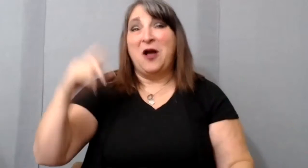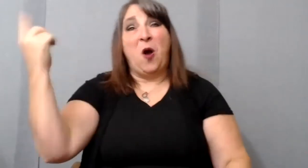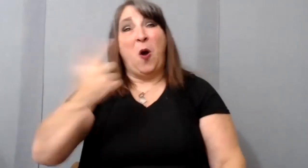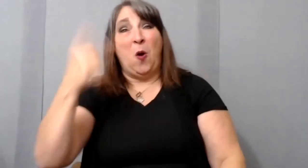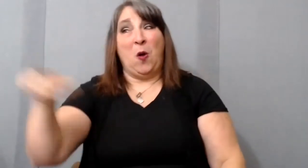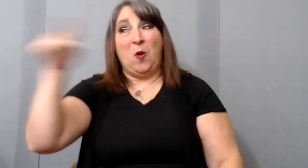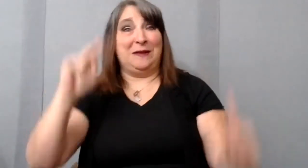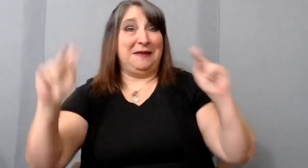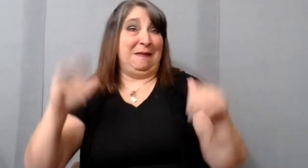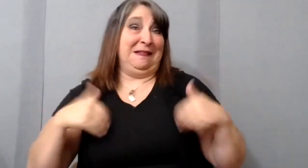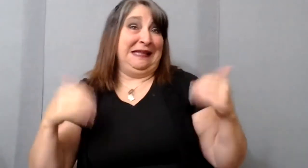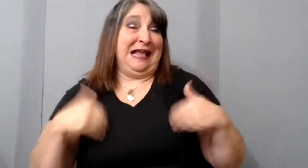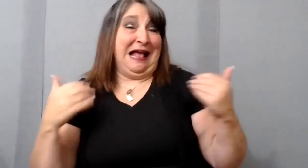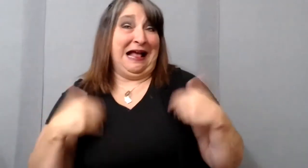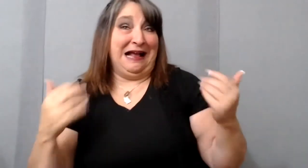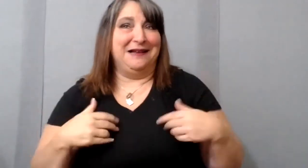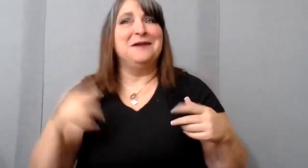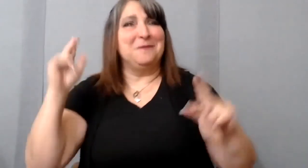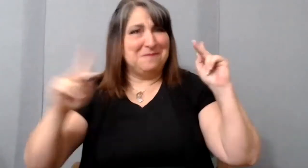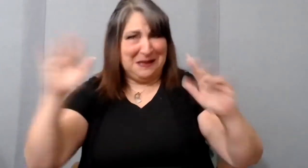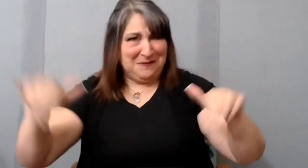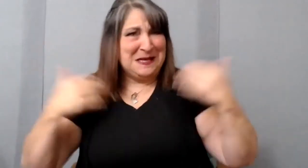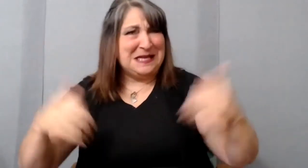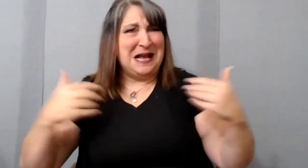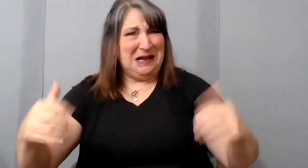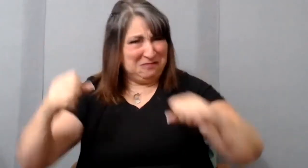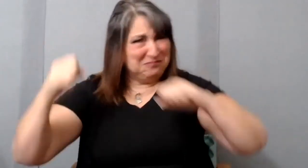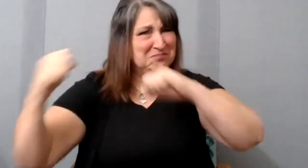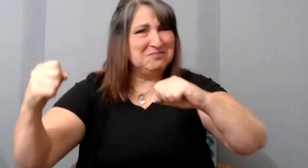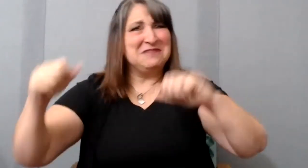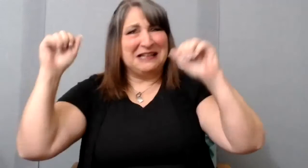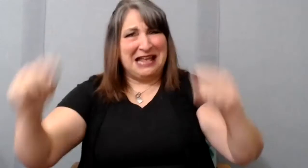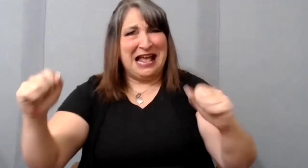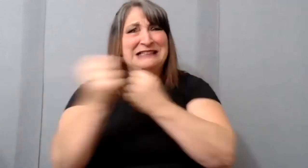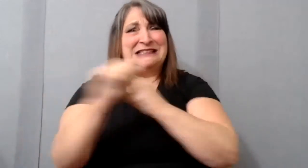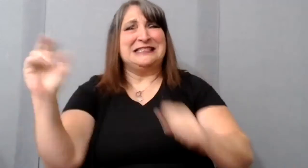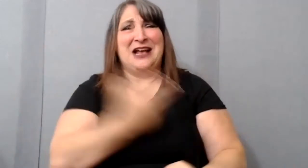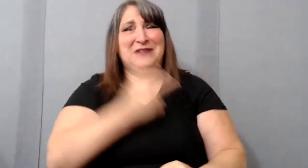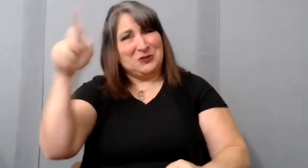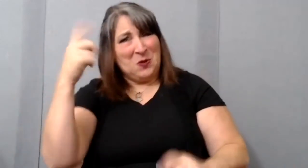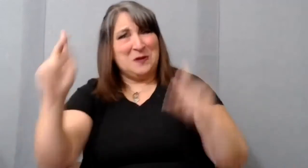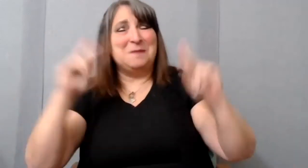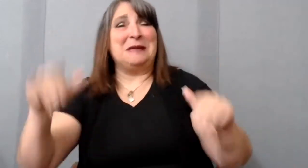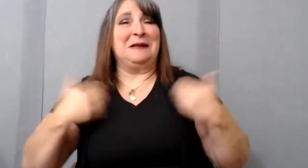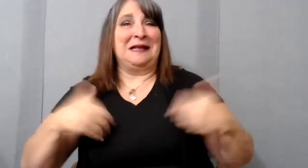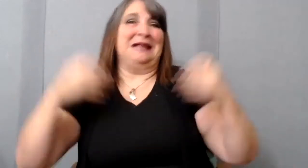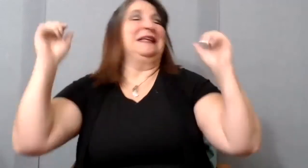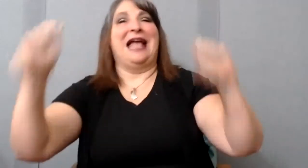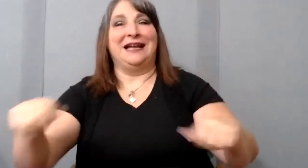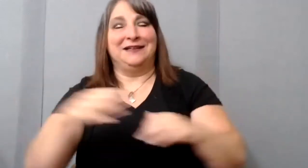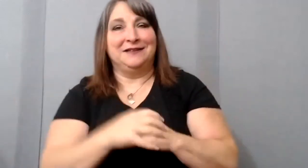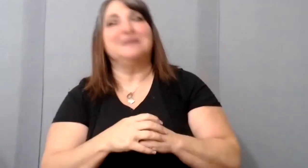young. Only the young. Only the young can